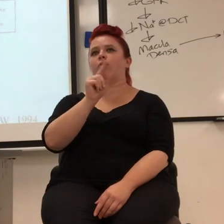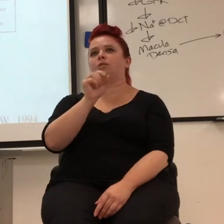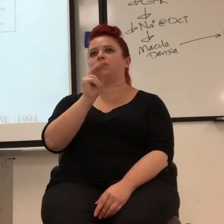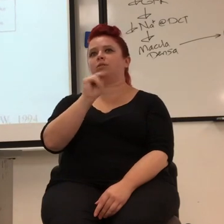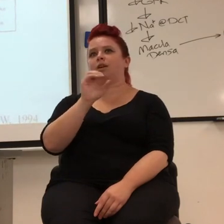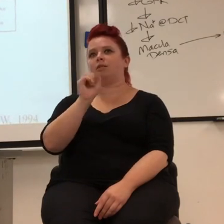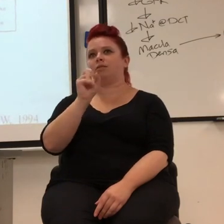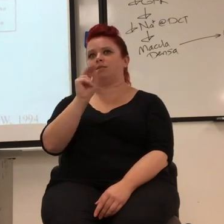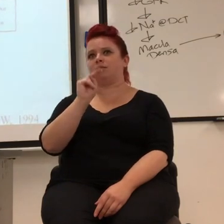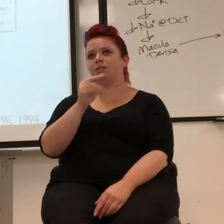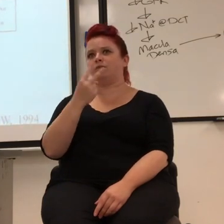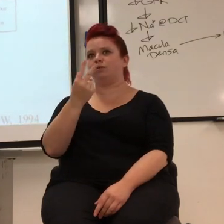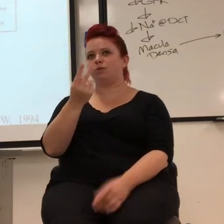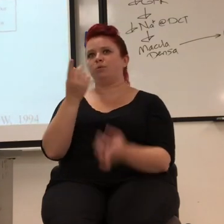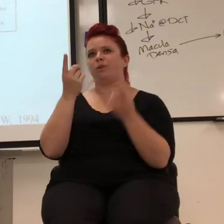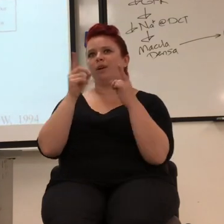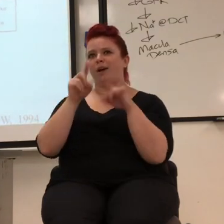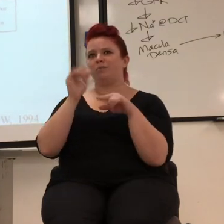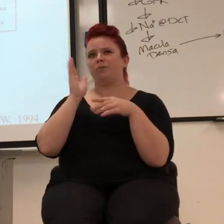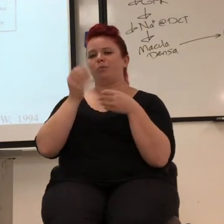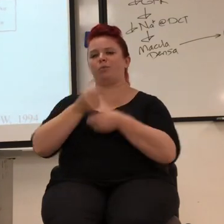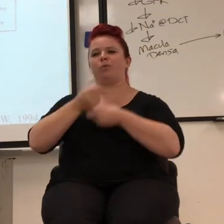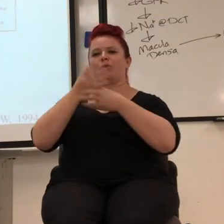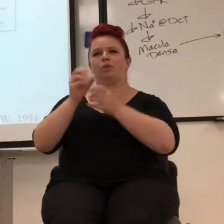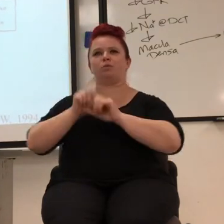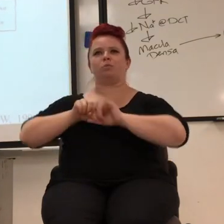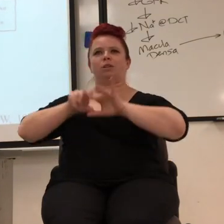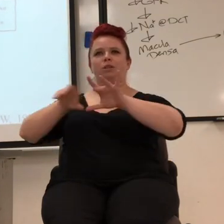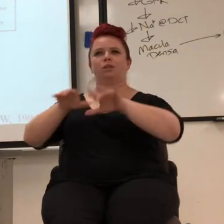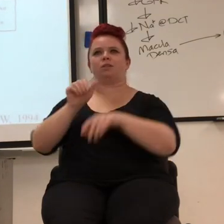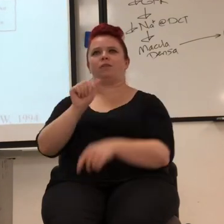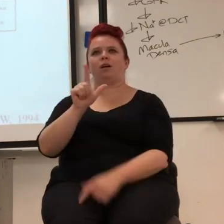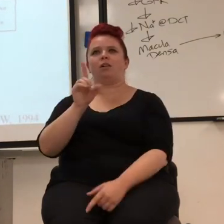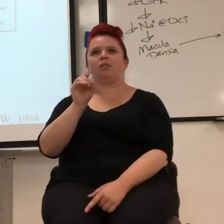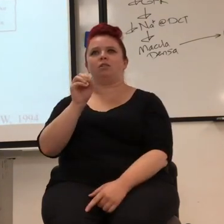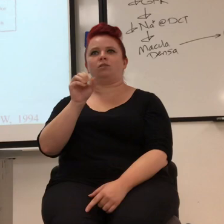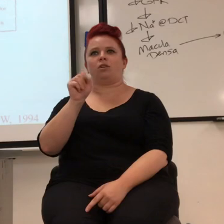to the release of aldosterone in the adrenal cortex,